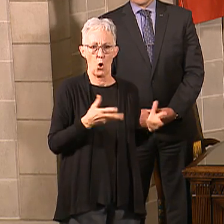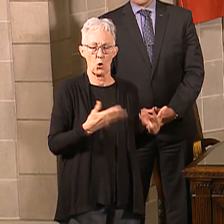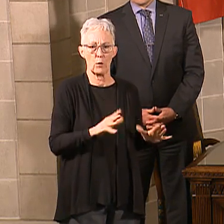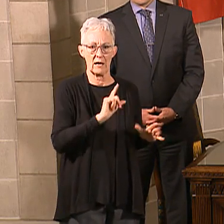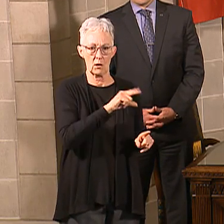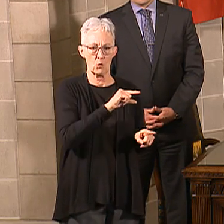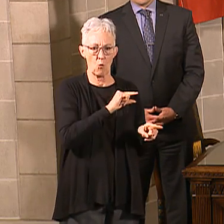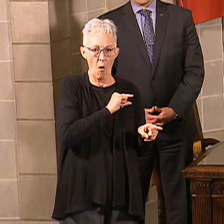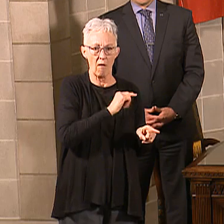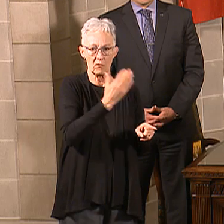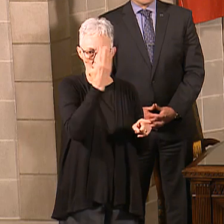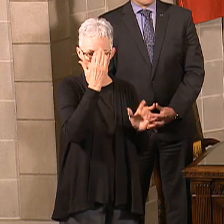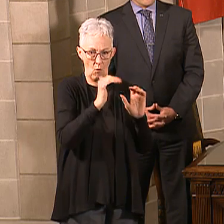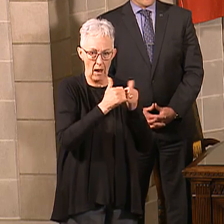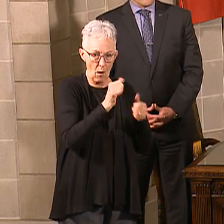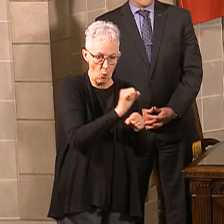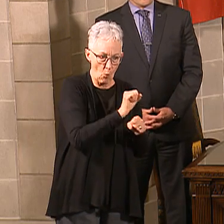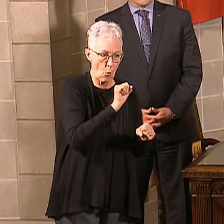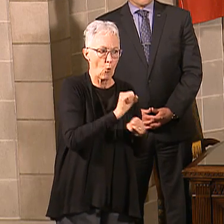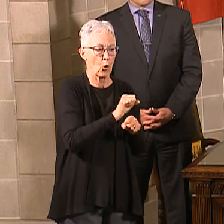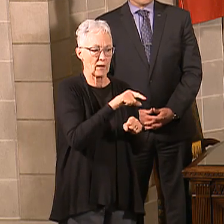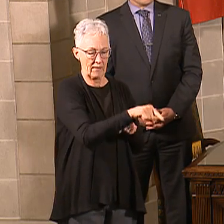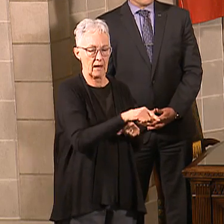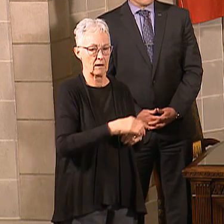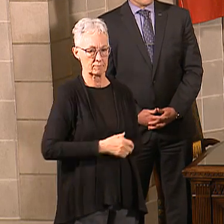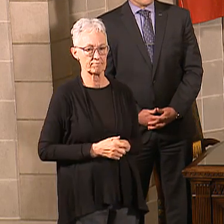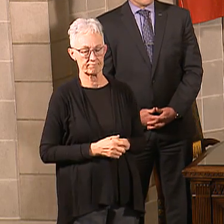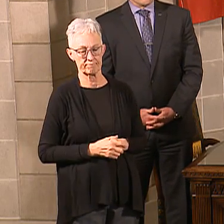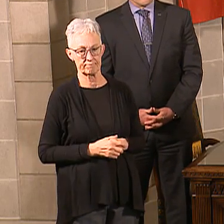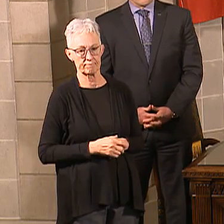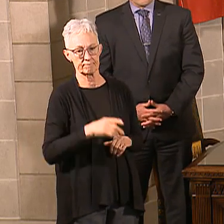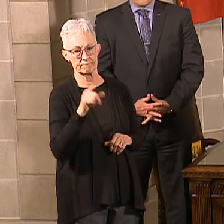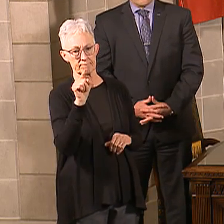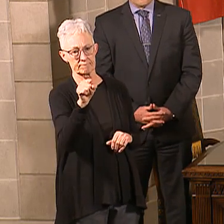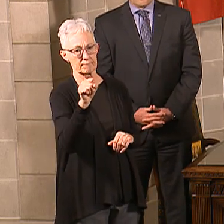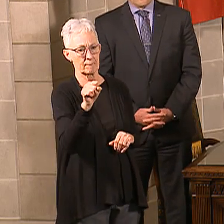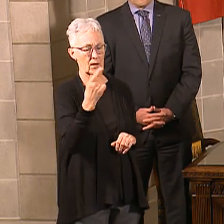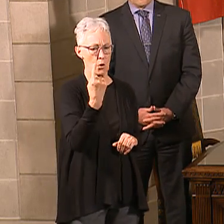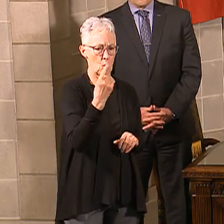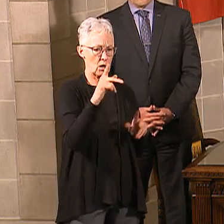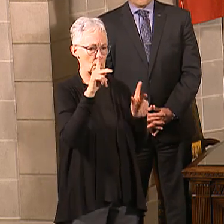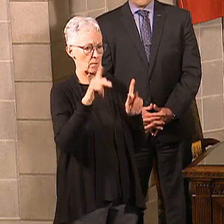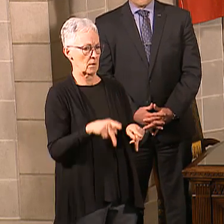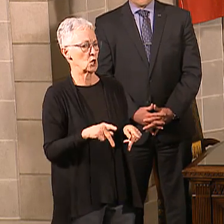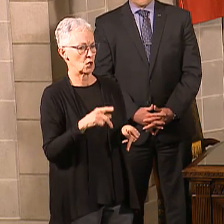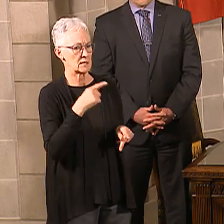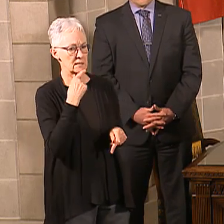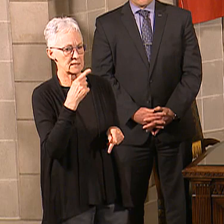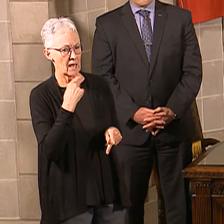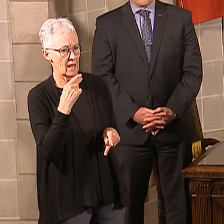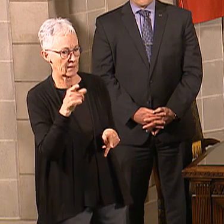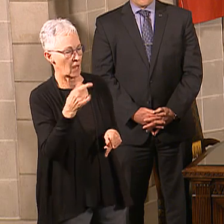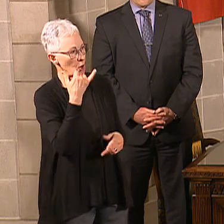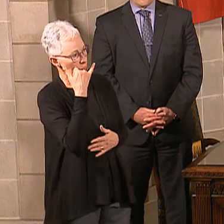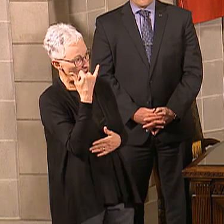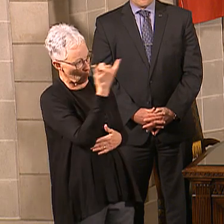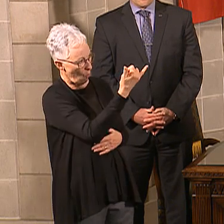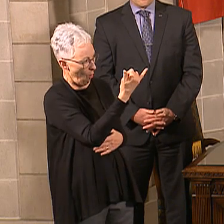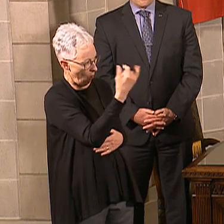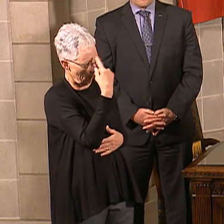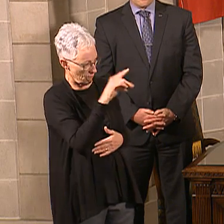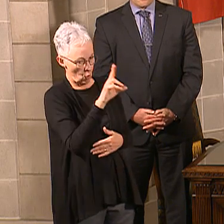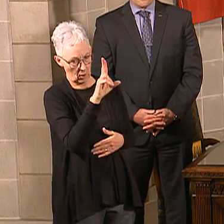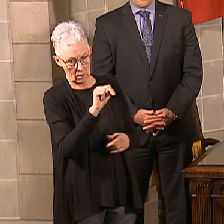We had a caller who said they called to apply for unemployment benefits, were on hold for an hour. Somehow the